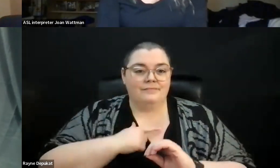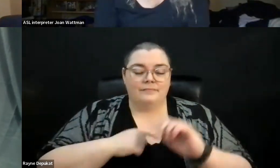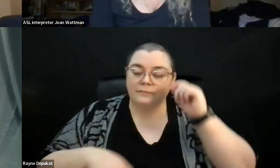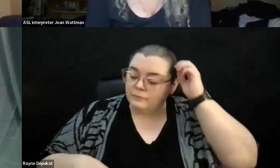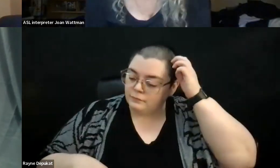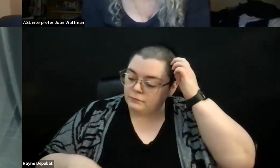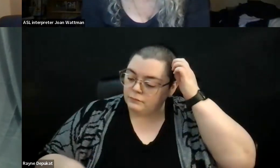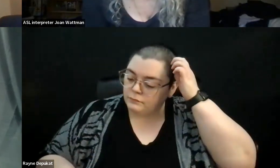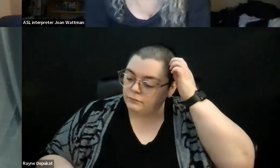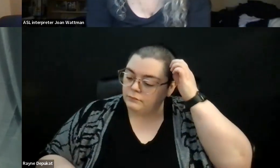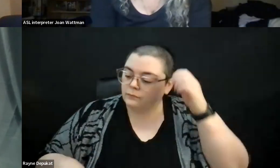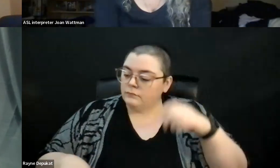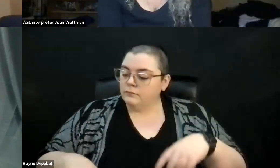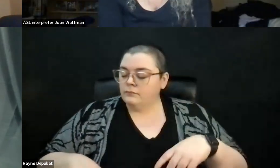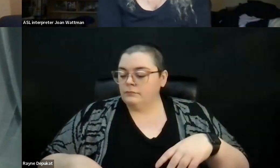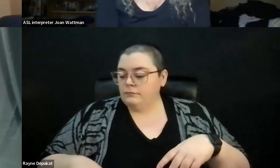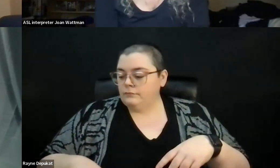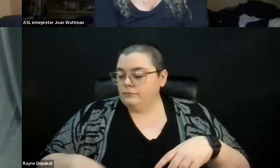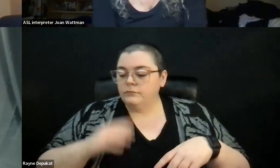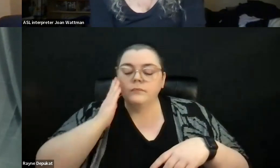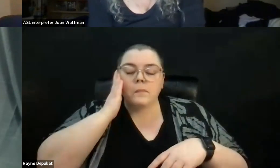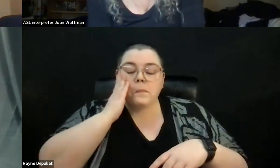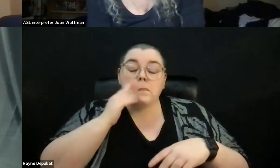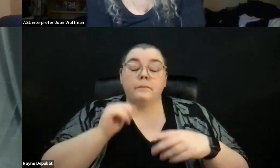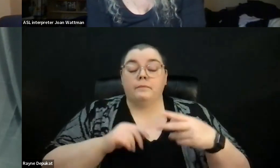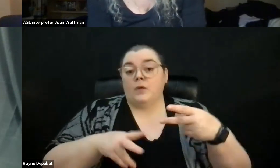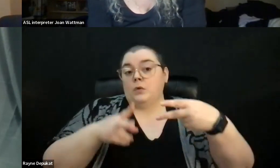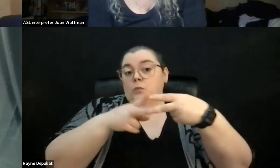If no one else has raised their hand, then I will take the turn.